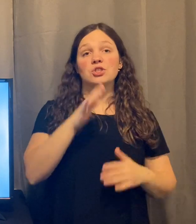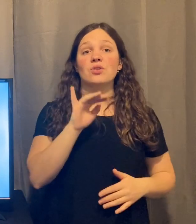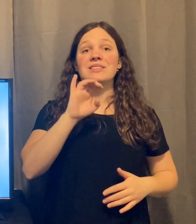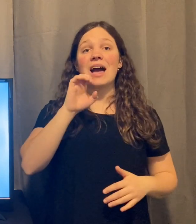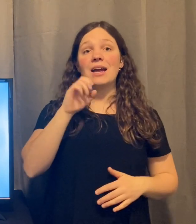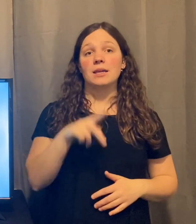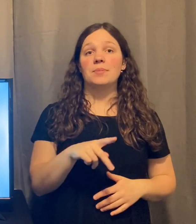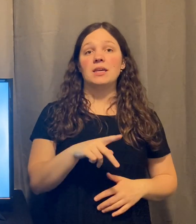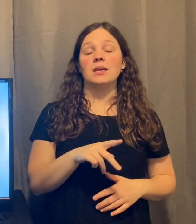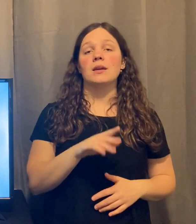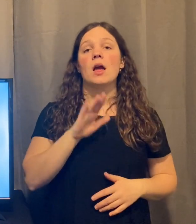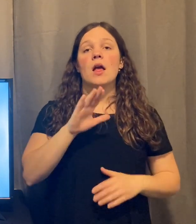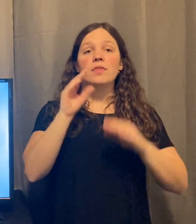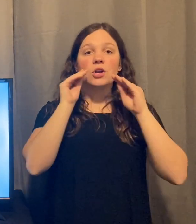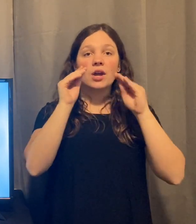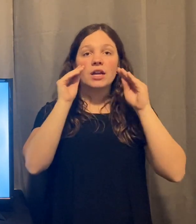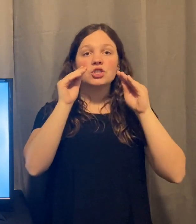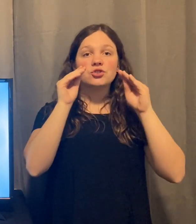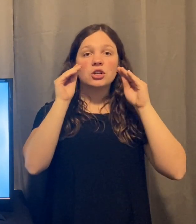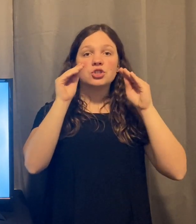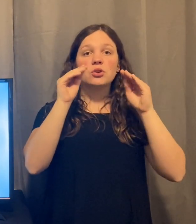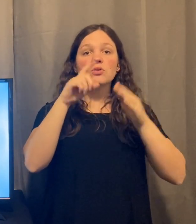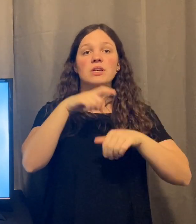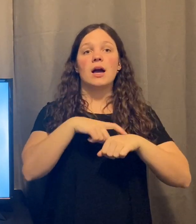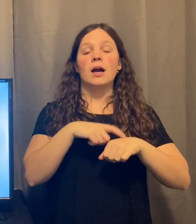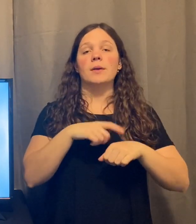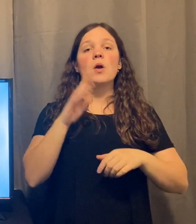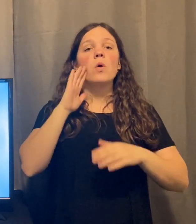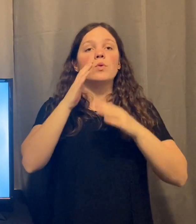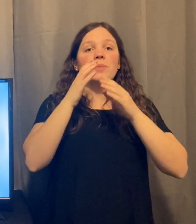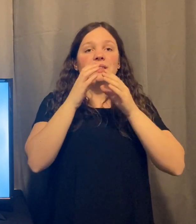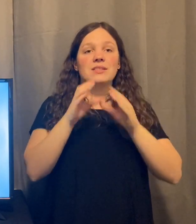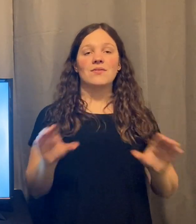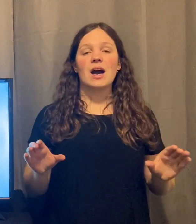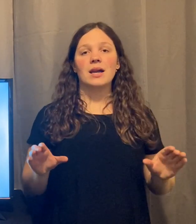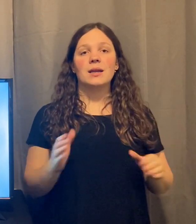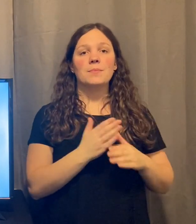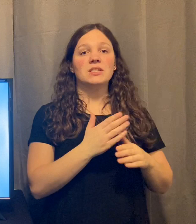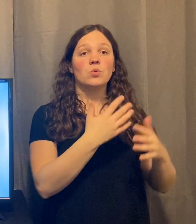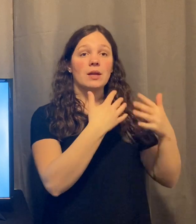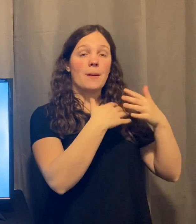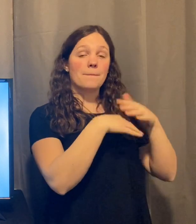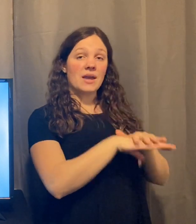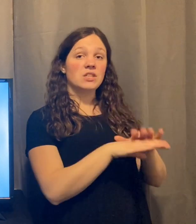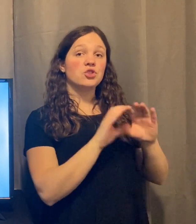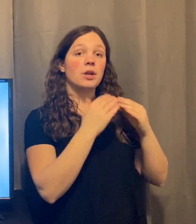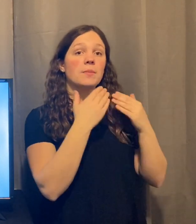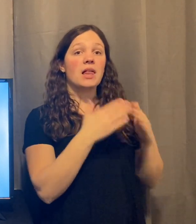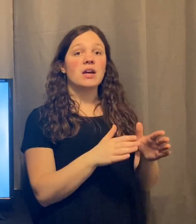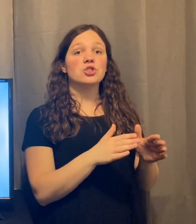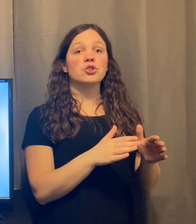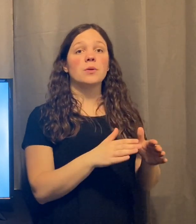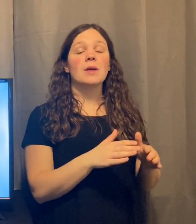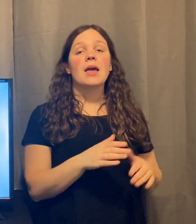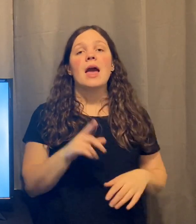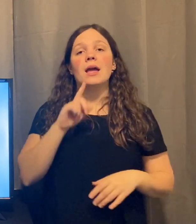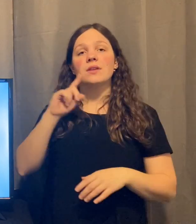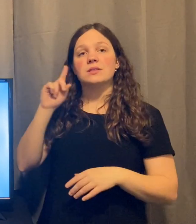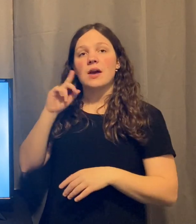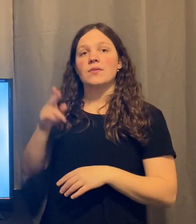student's IEP, their instructional time will be divided between mainstream classroom and the deaf and